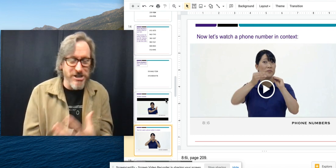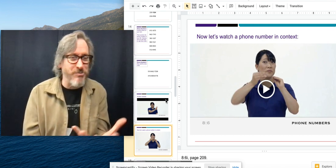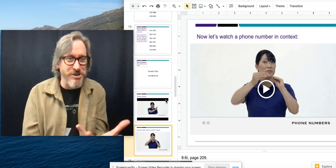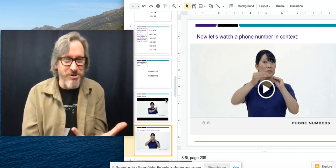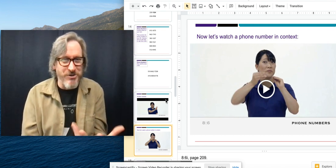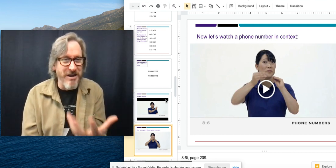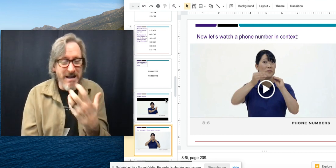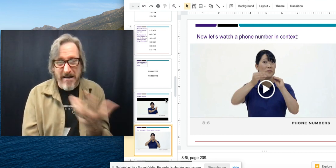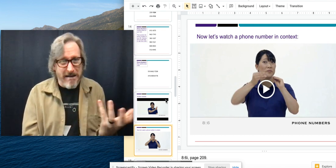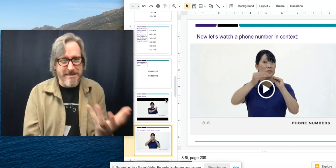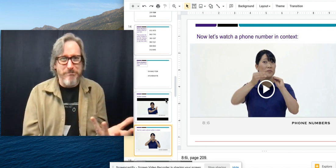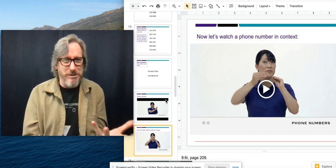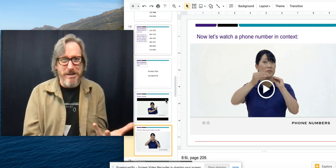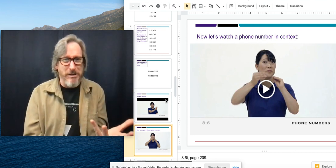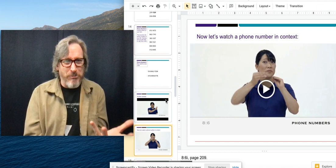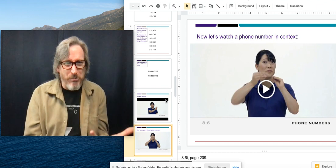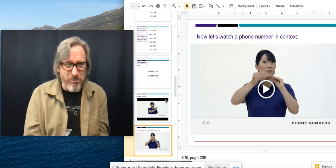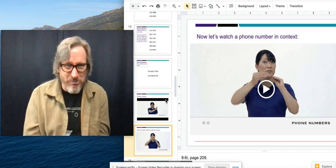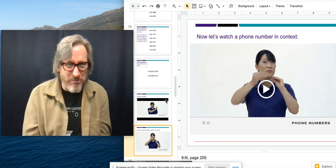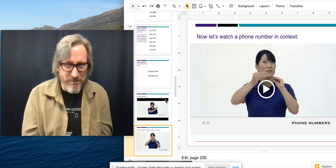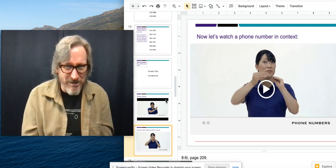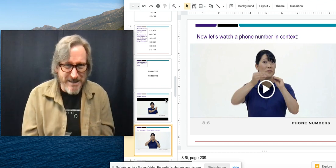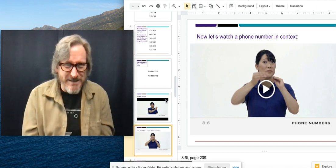It just was so good. I was like,